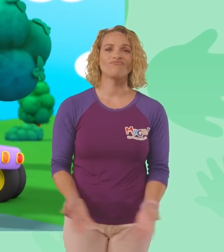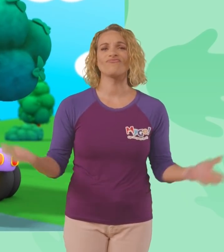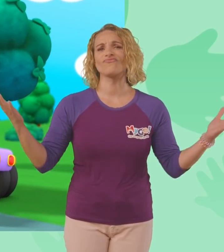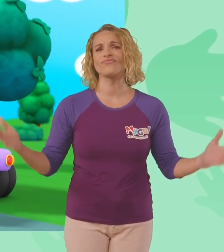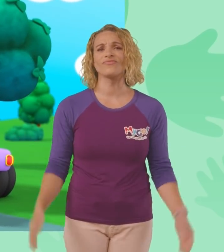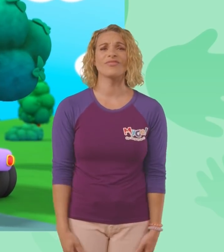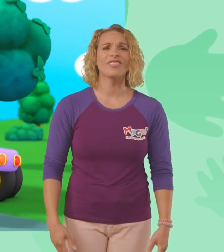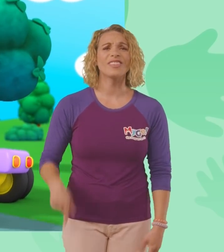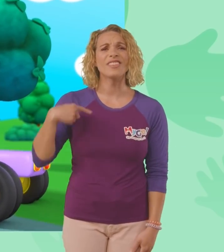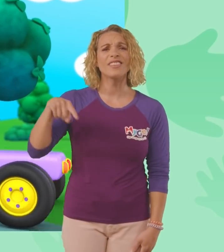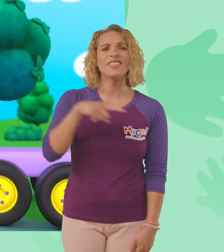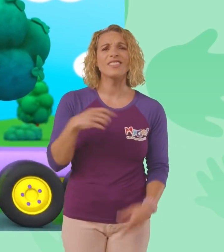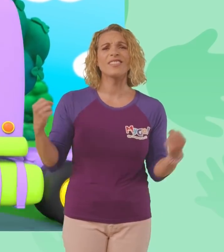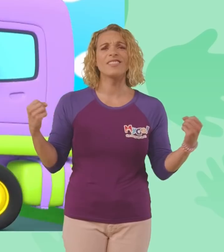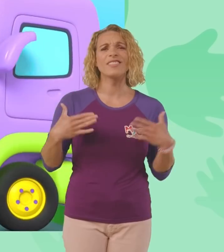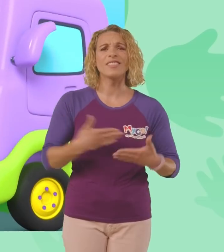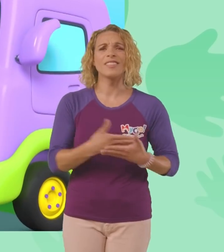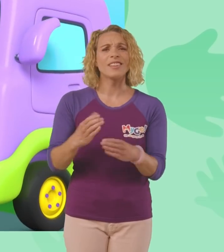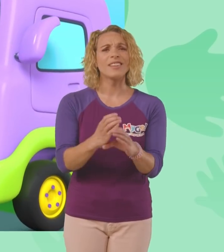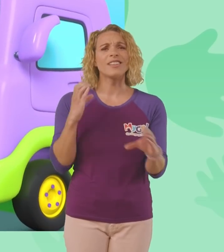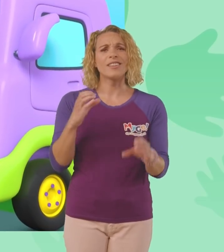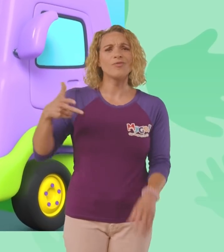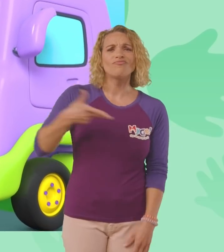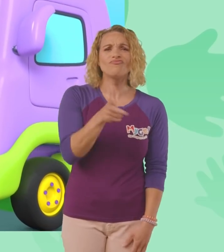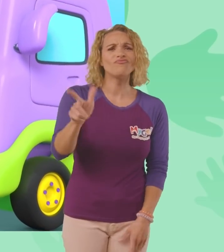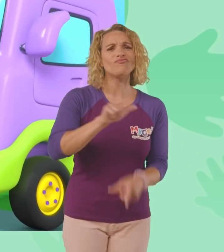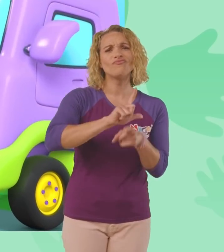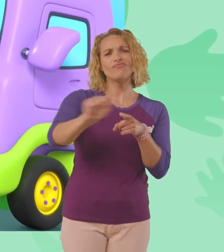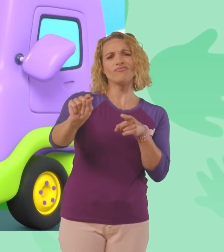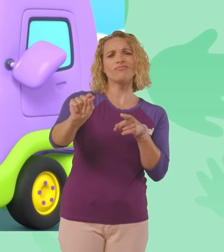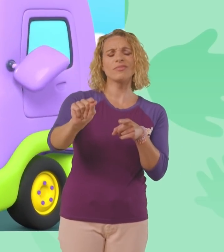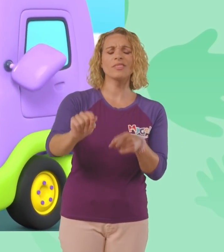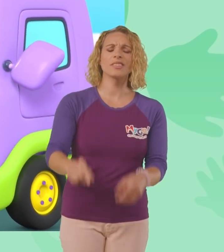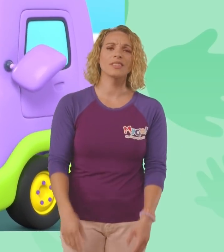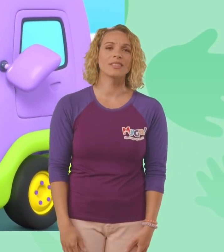Oh no! We frightened Baby Truck away.